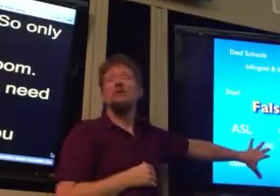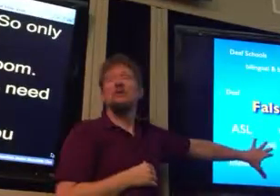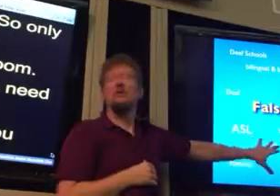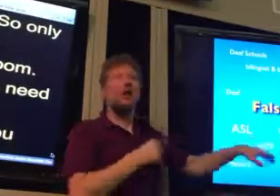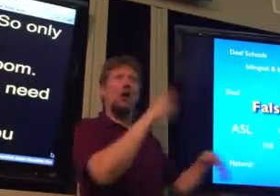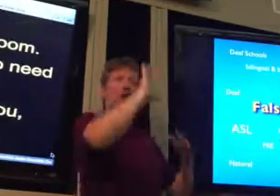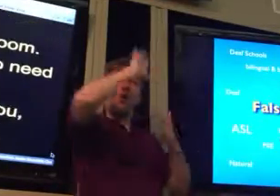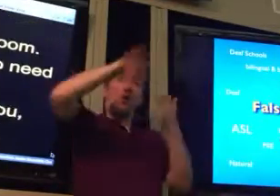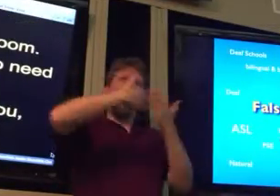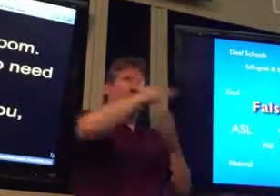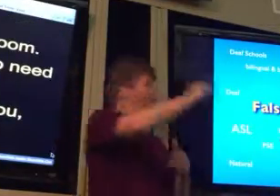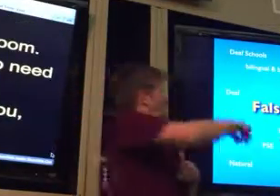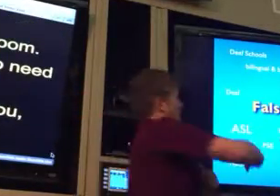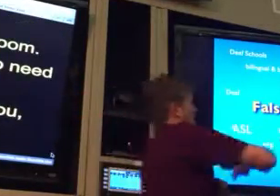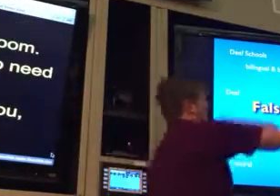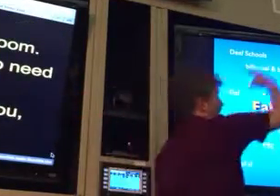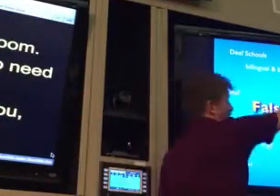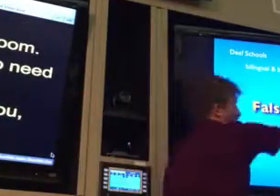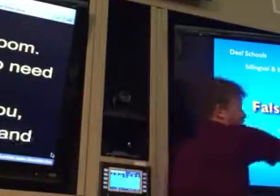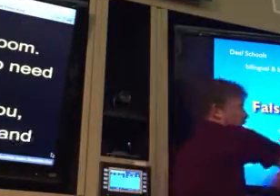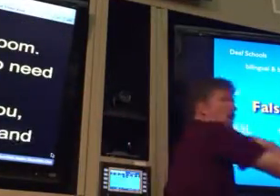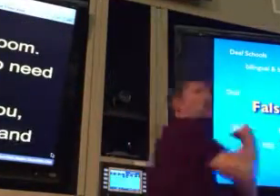this up here on the screen